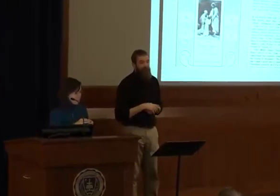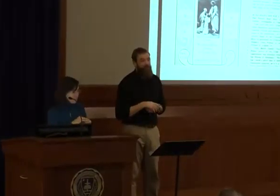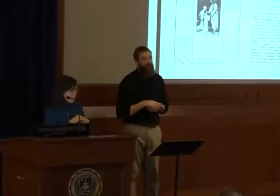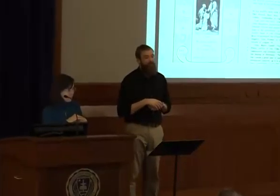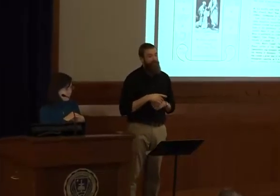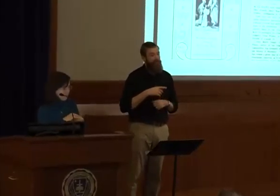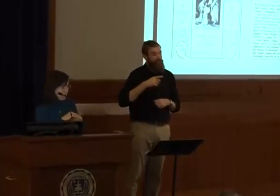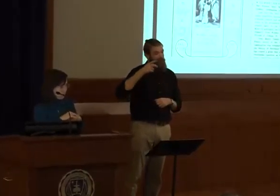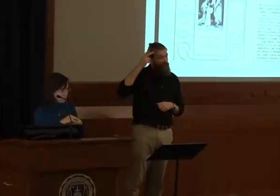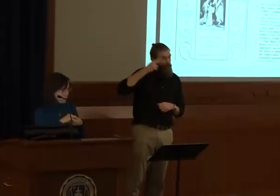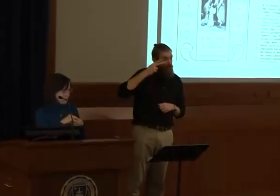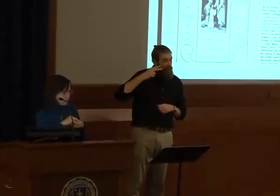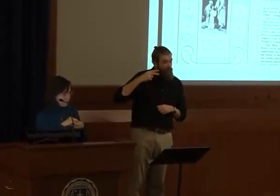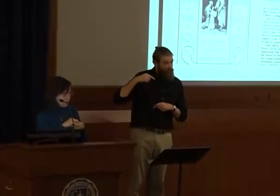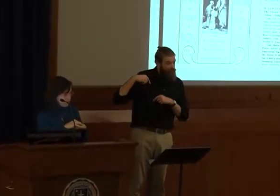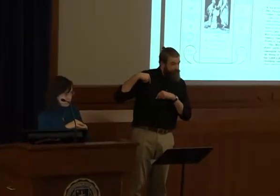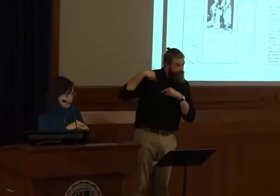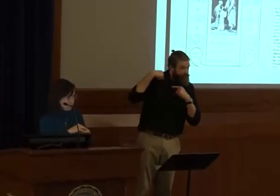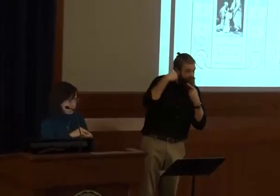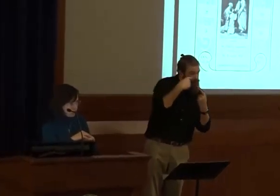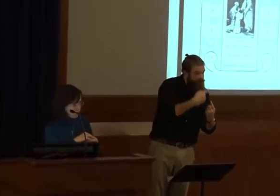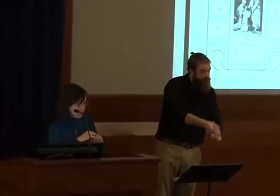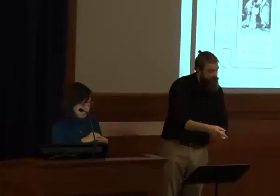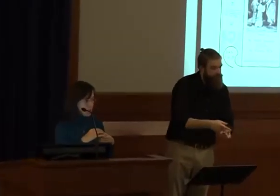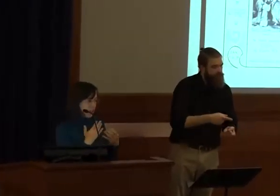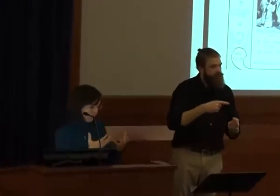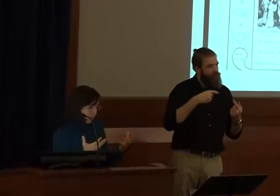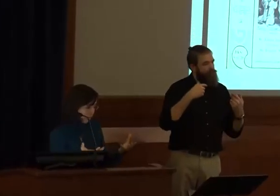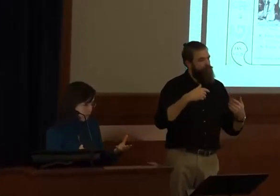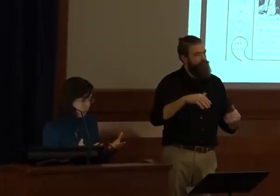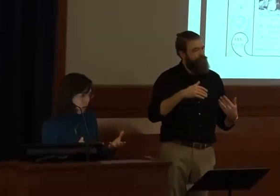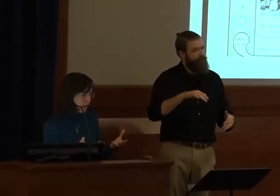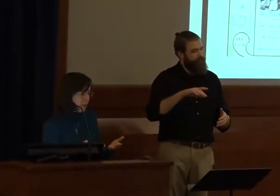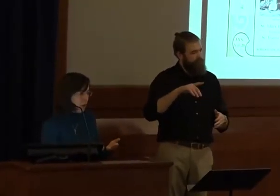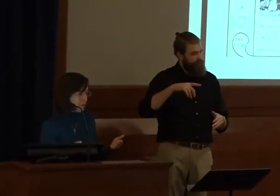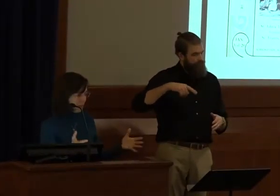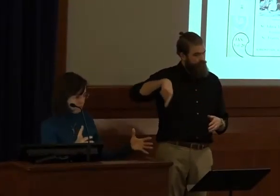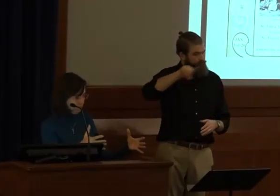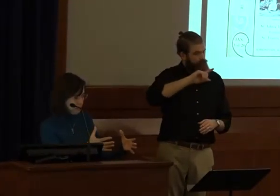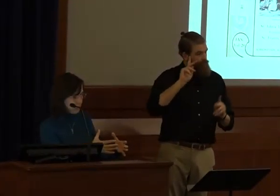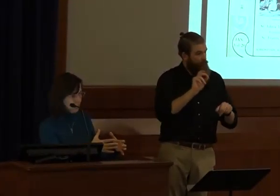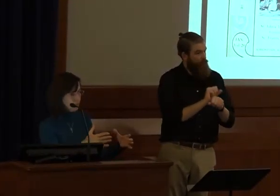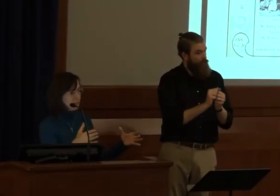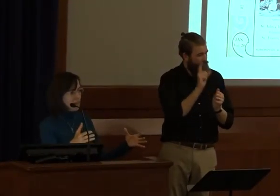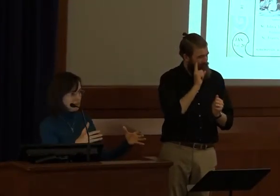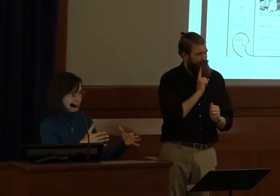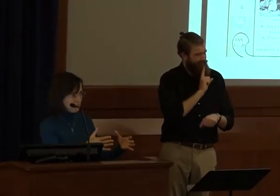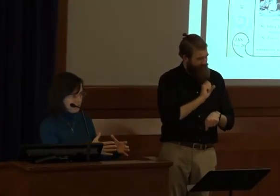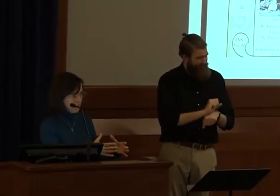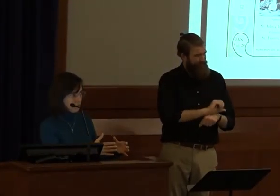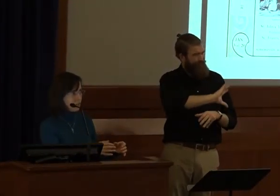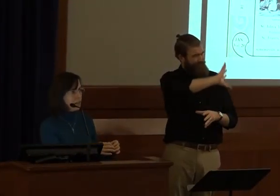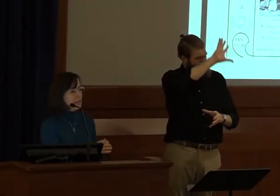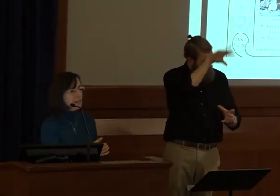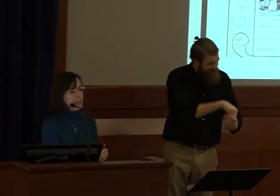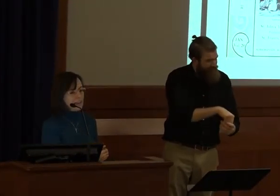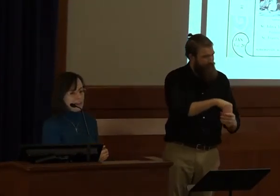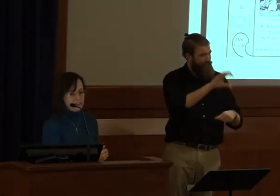it's deeply involved with the church. The church had strong involvement in bringing Catholics